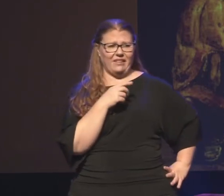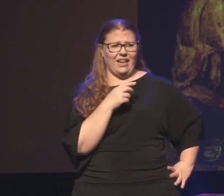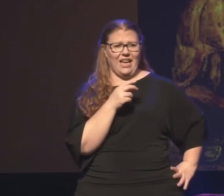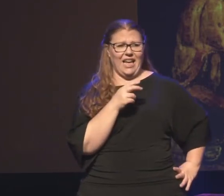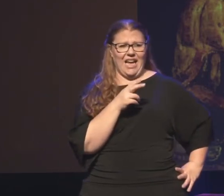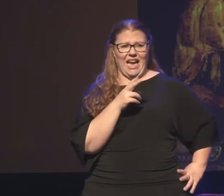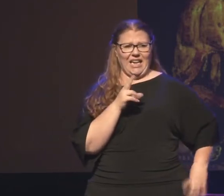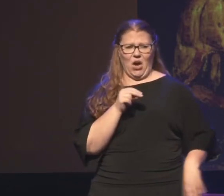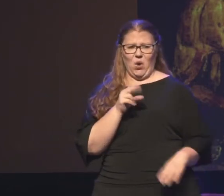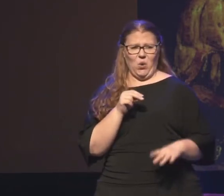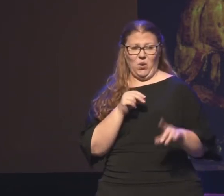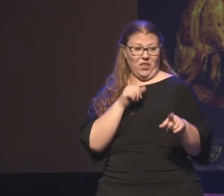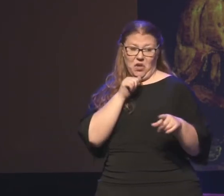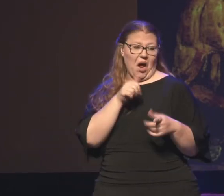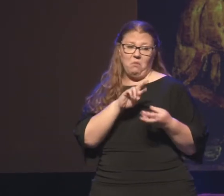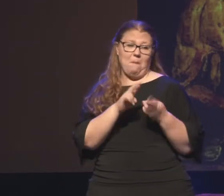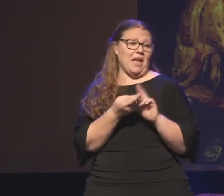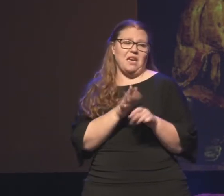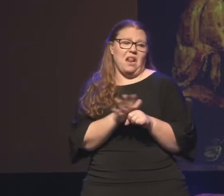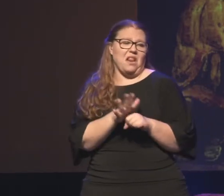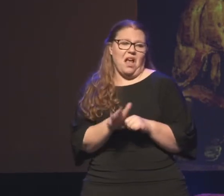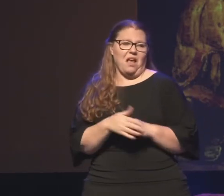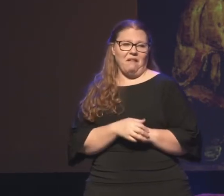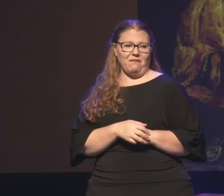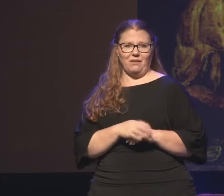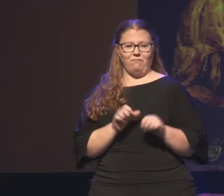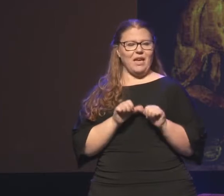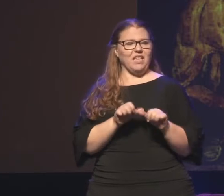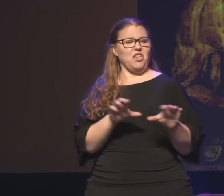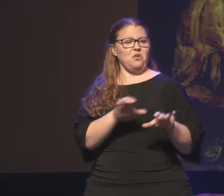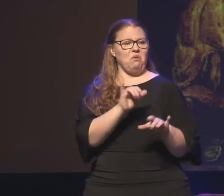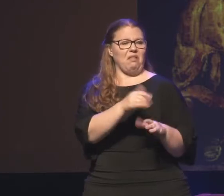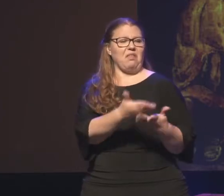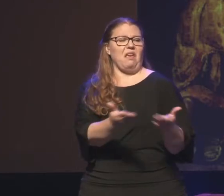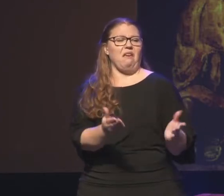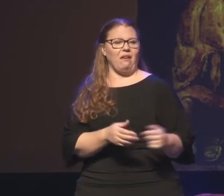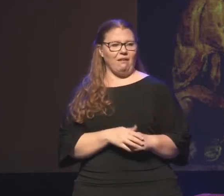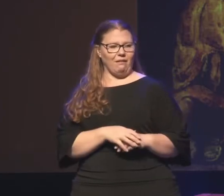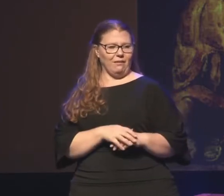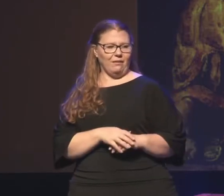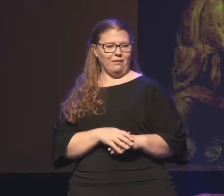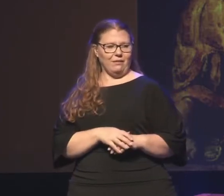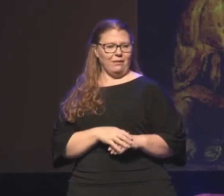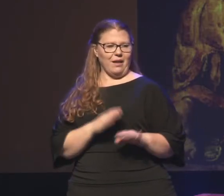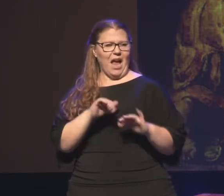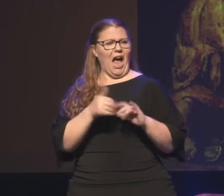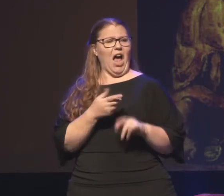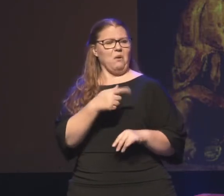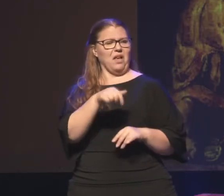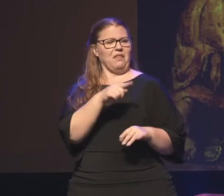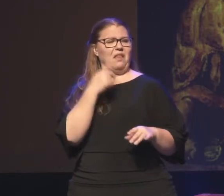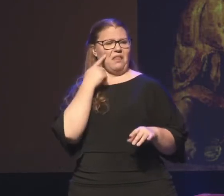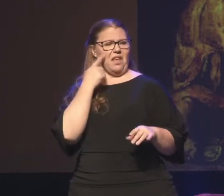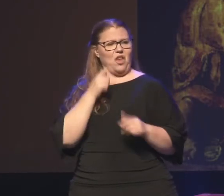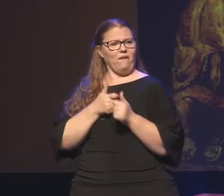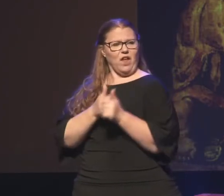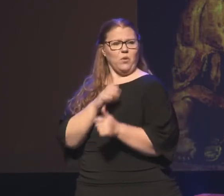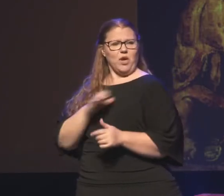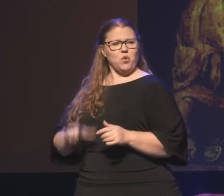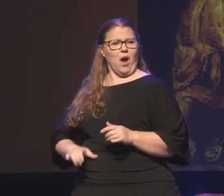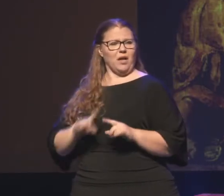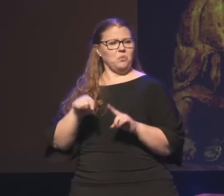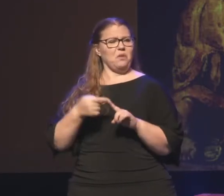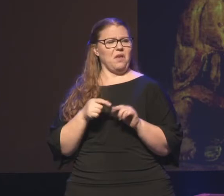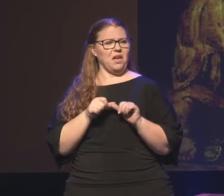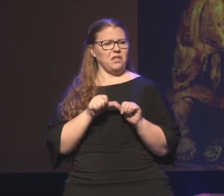they don't seem to be repentant enough. They're continuing to do that thing. How can they think they're a follower of Christ when they